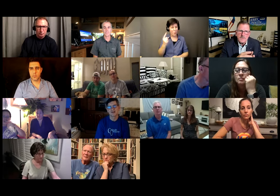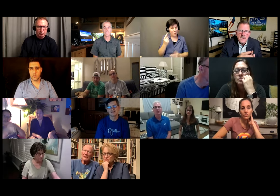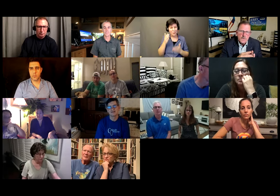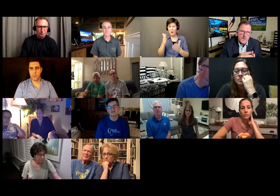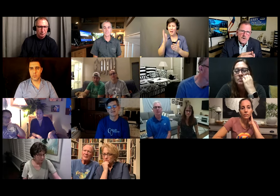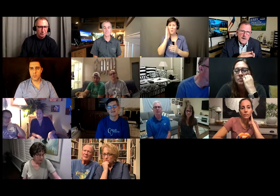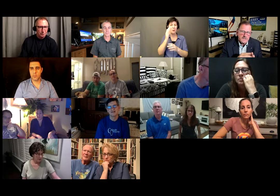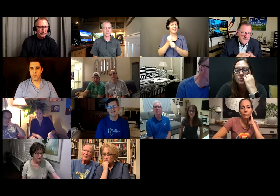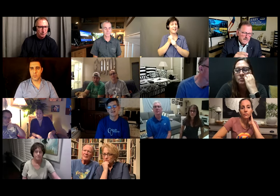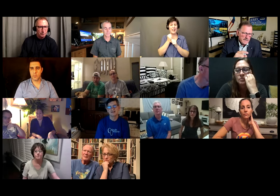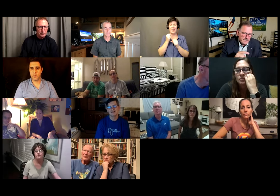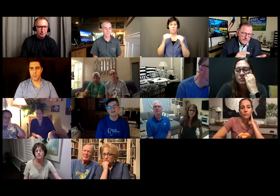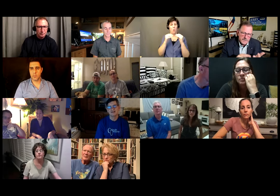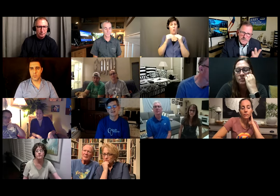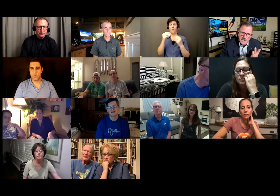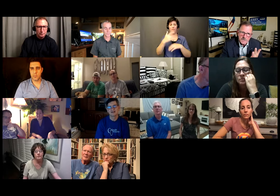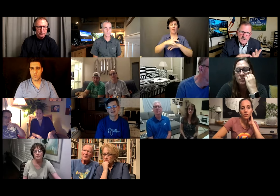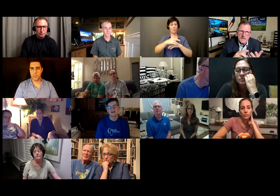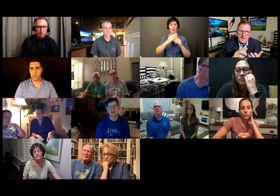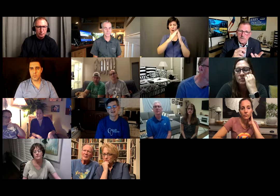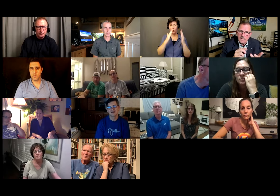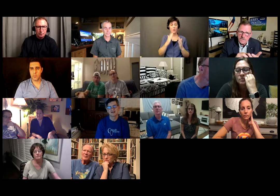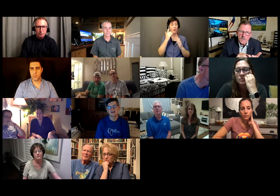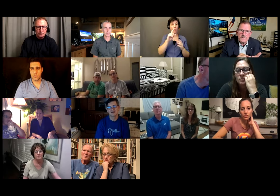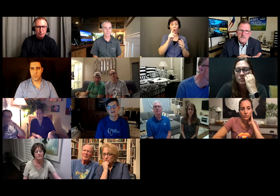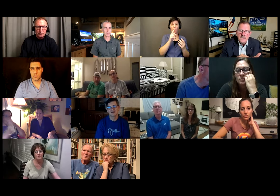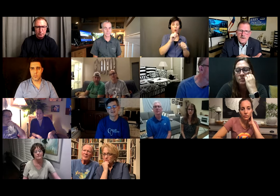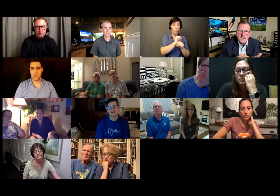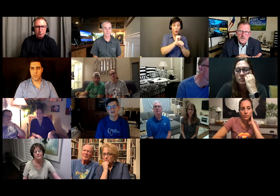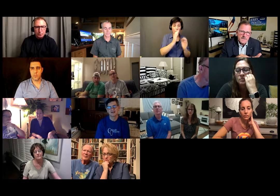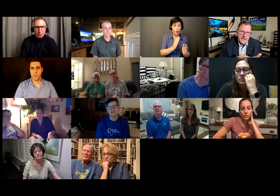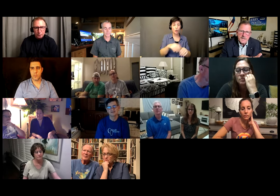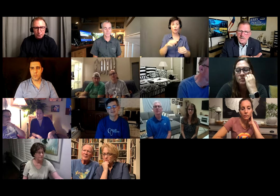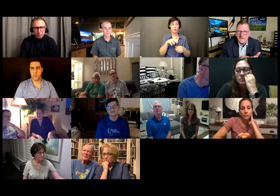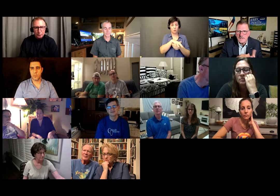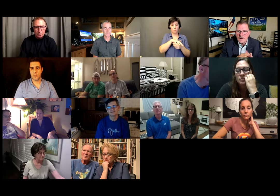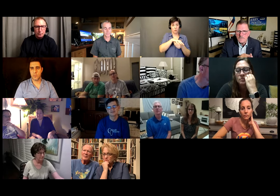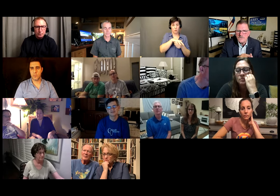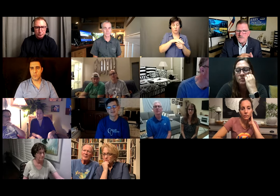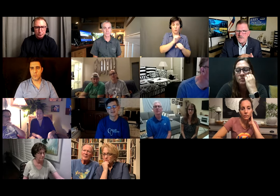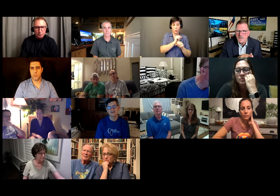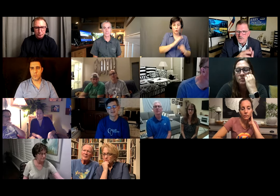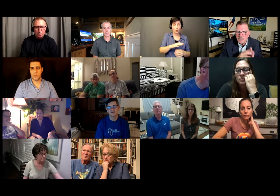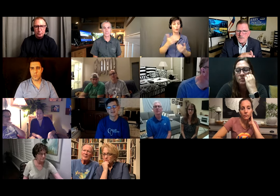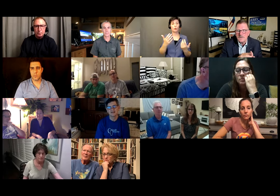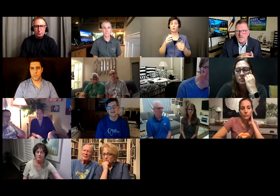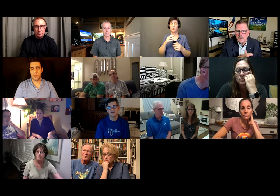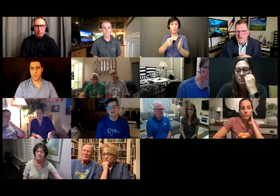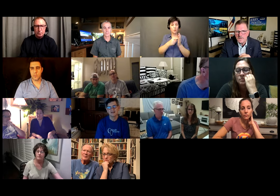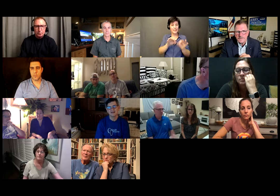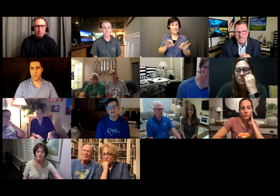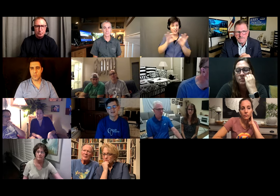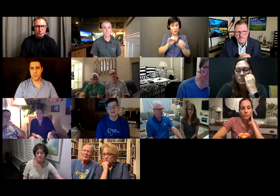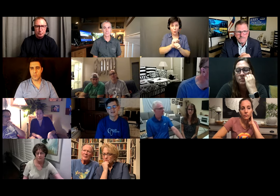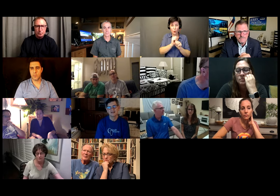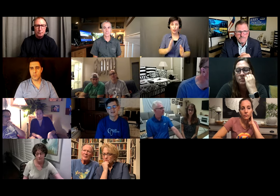essential worker housing, is if we either do deed restricted or we force on the multifamily high density homes the developer to build affordable